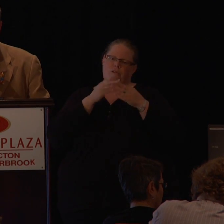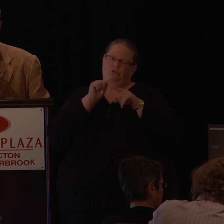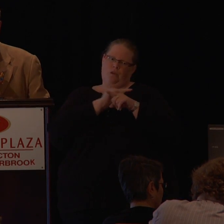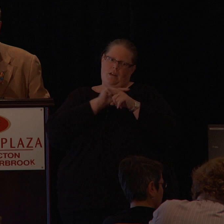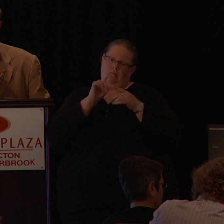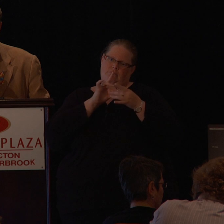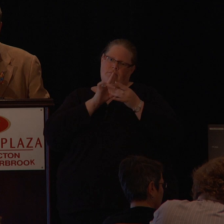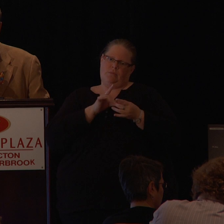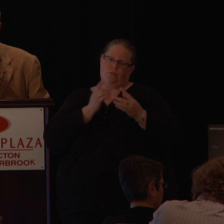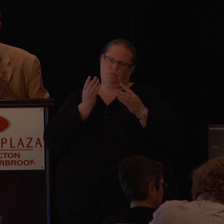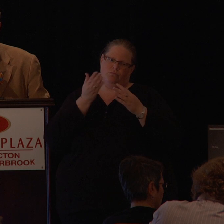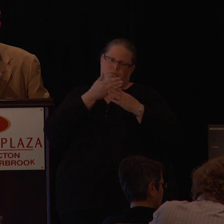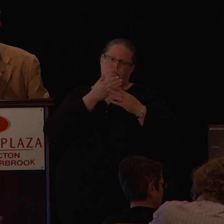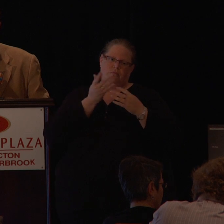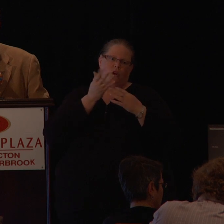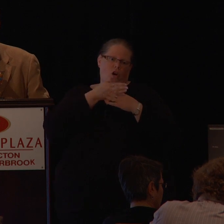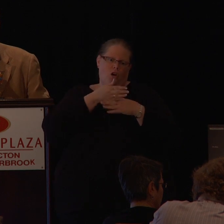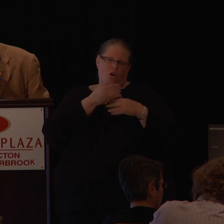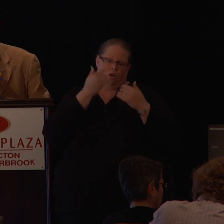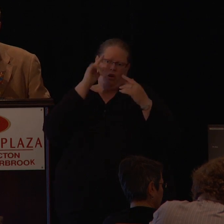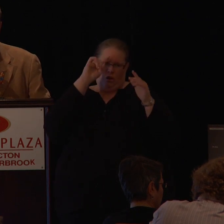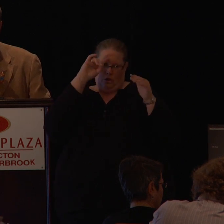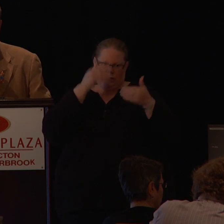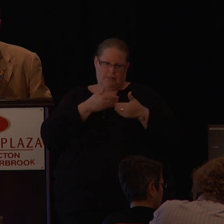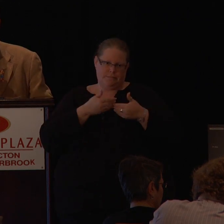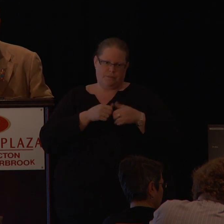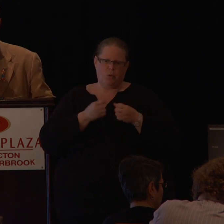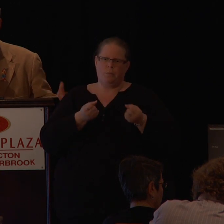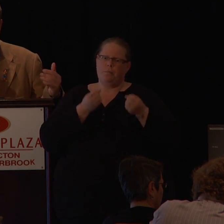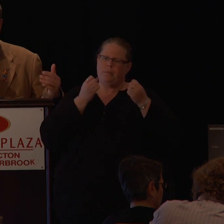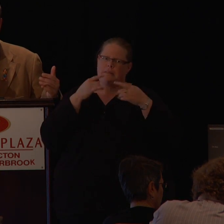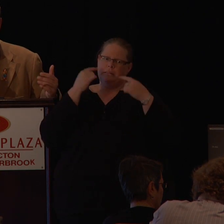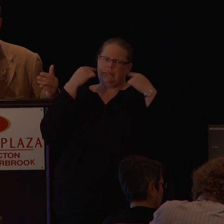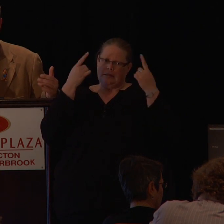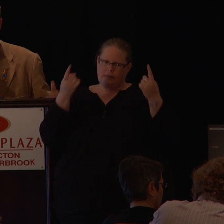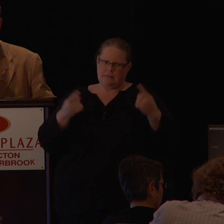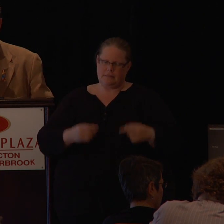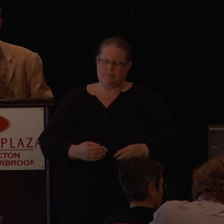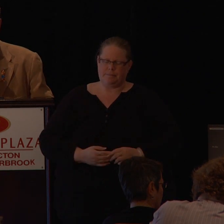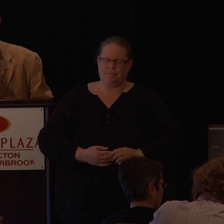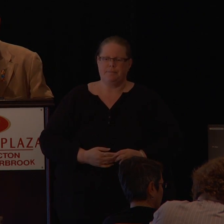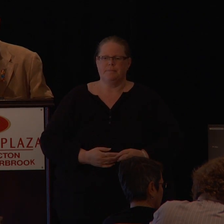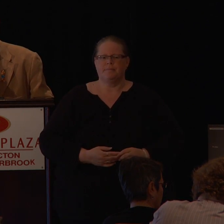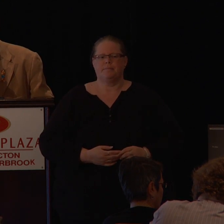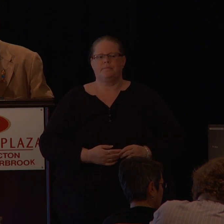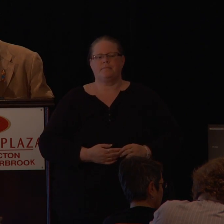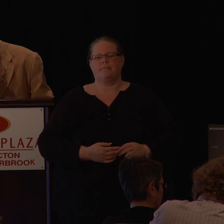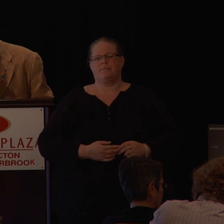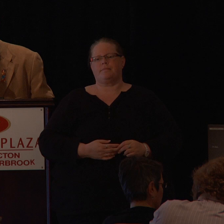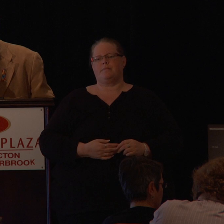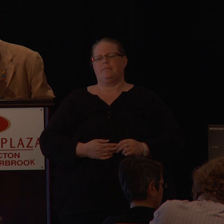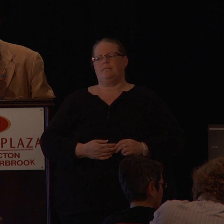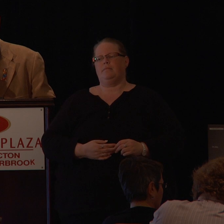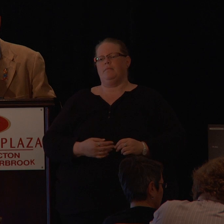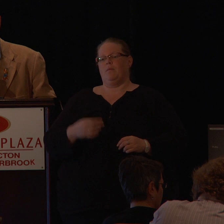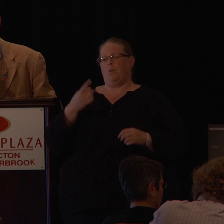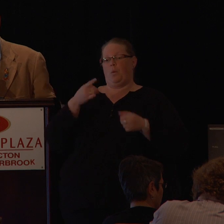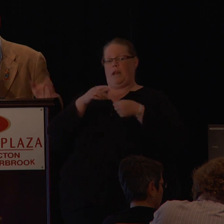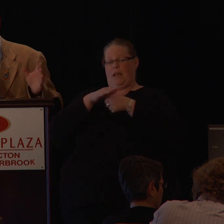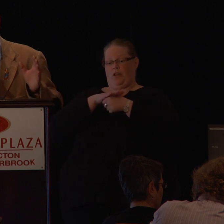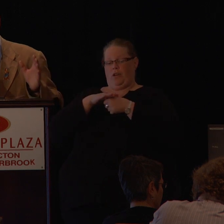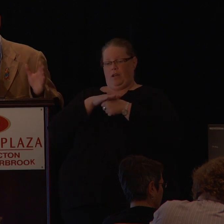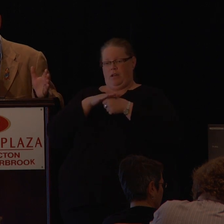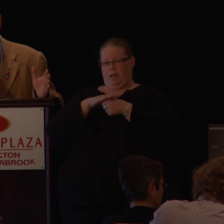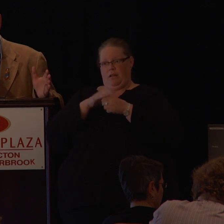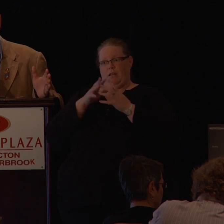very core successes. One of the areas we got a lot of feedback, a lot of kickback on, was the attempt